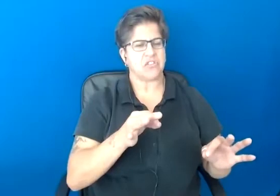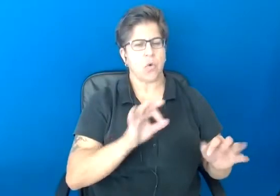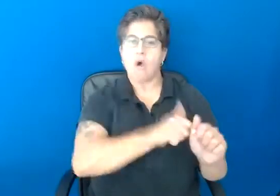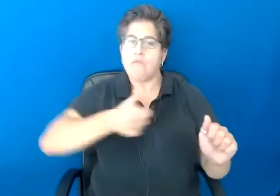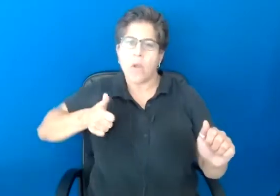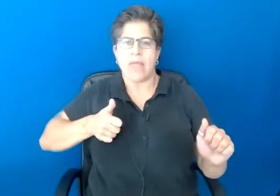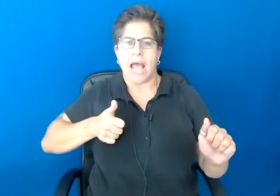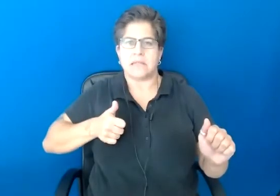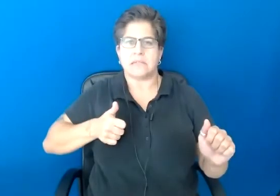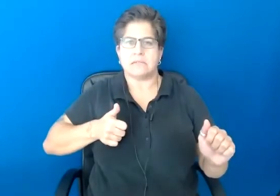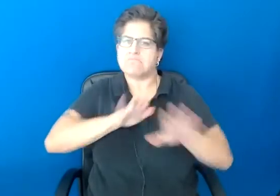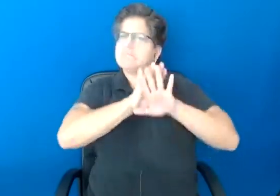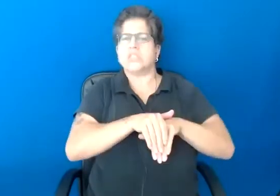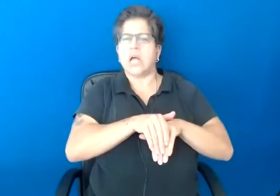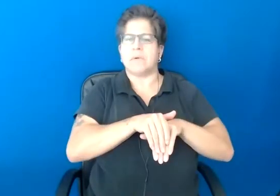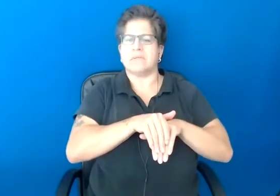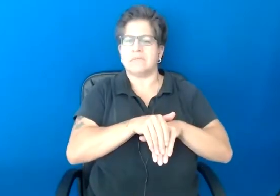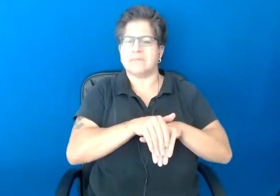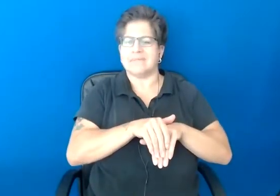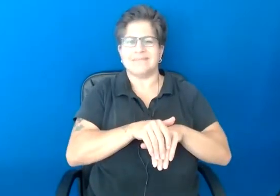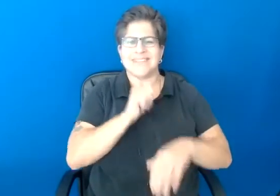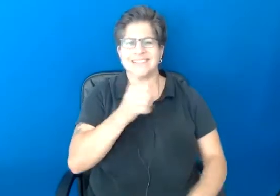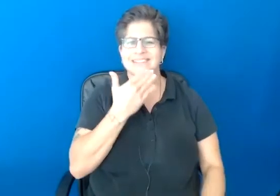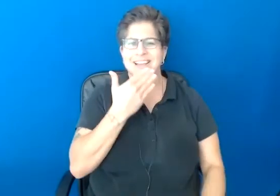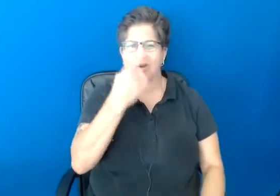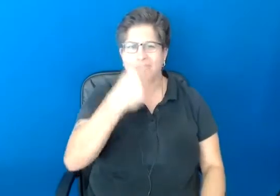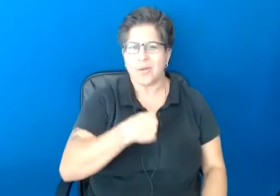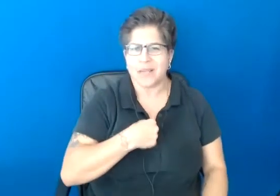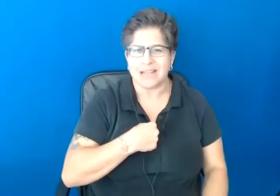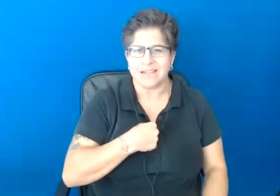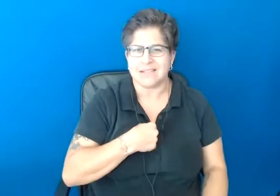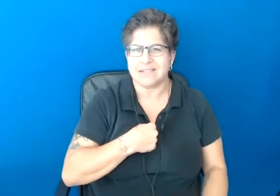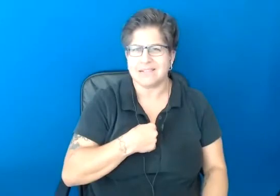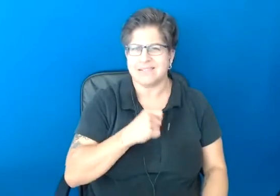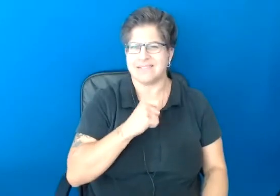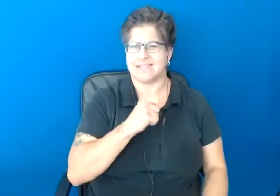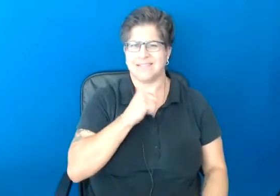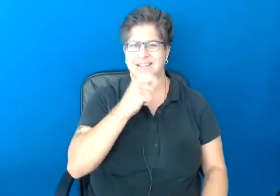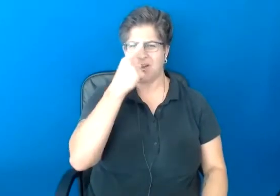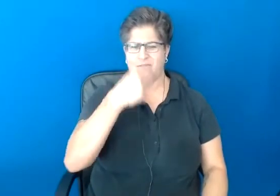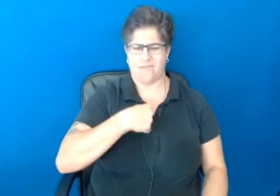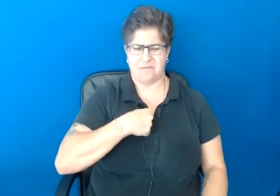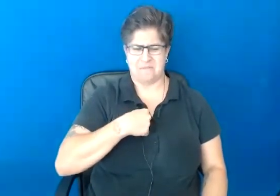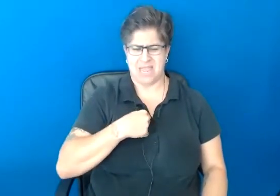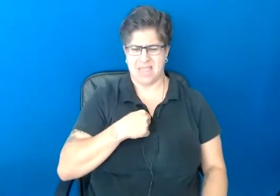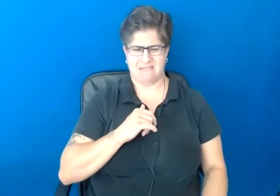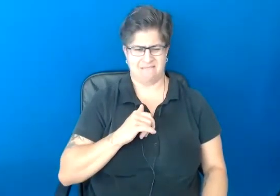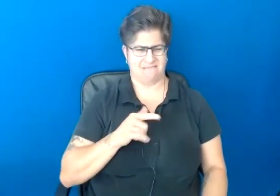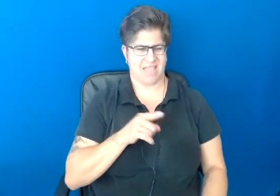looked forward to all these opportunities of self-examination. They're really kind of exciting. I'm sorry